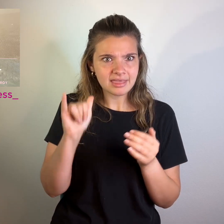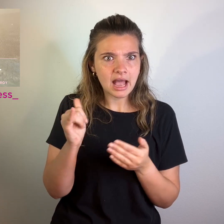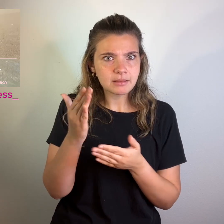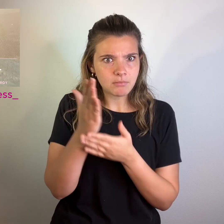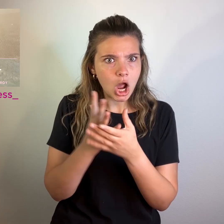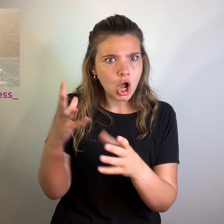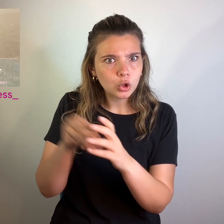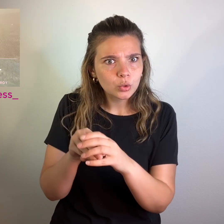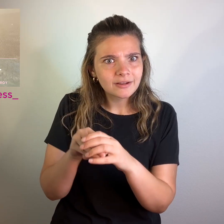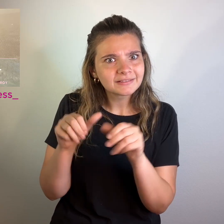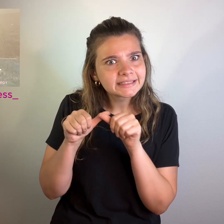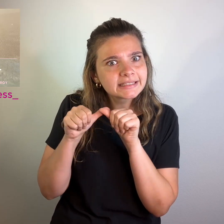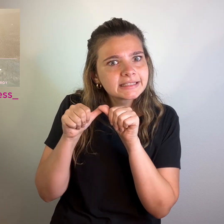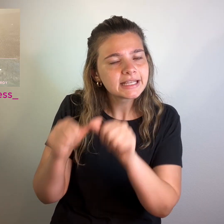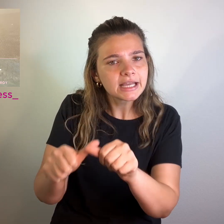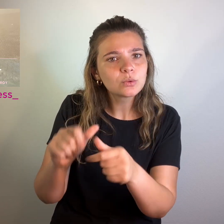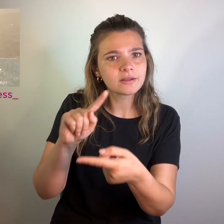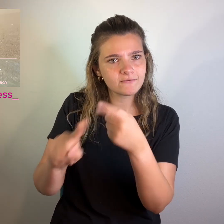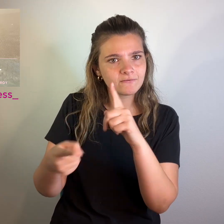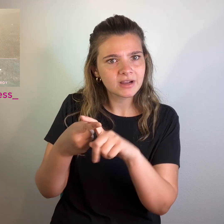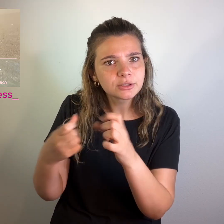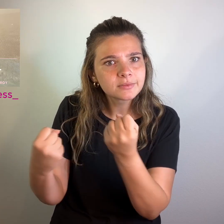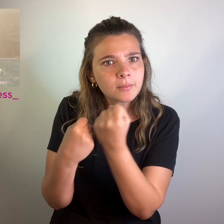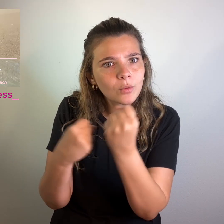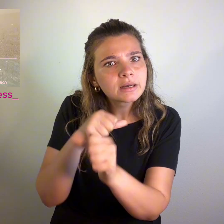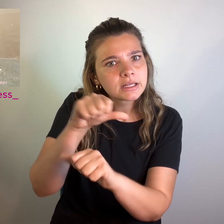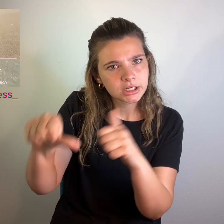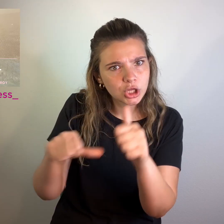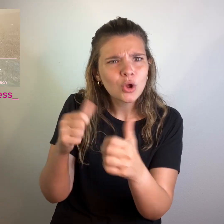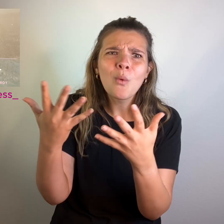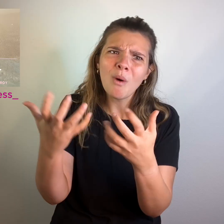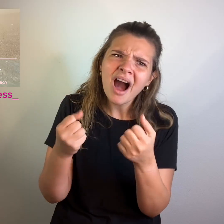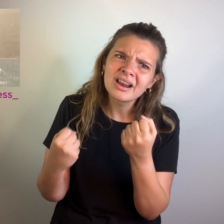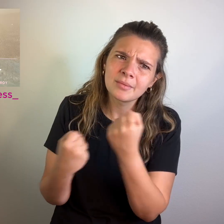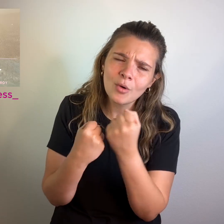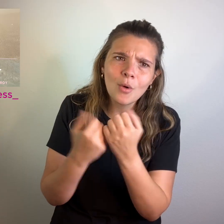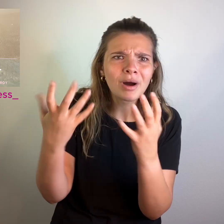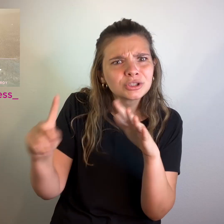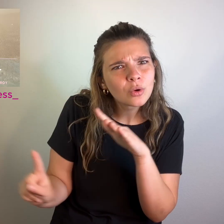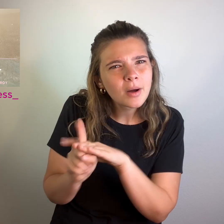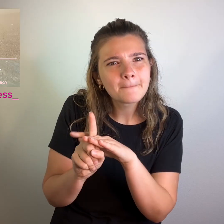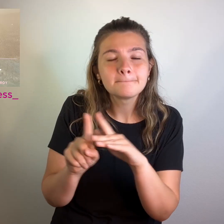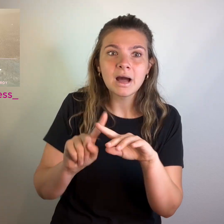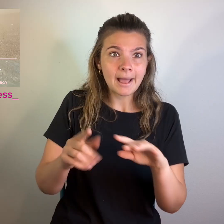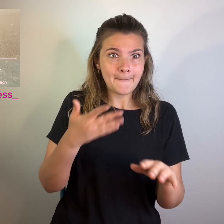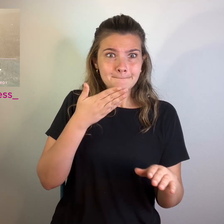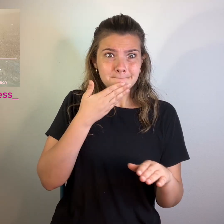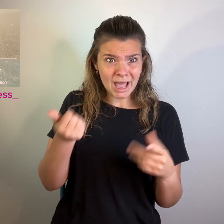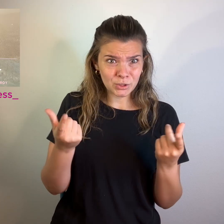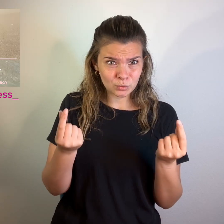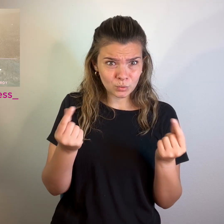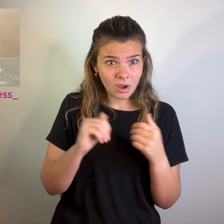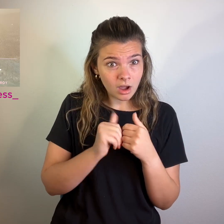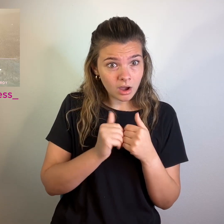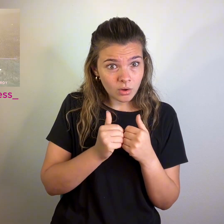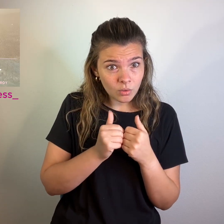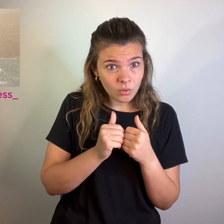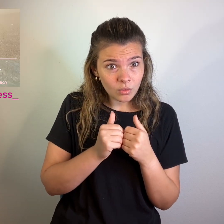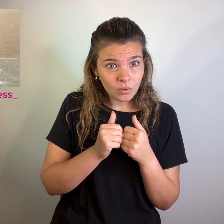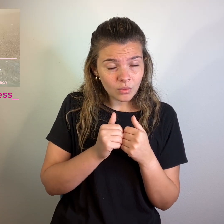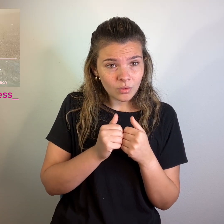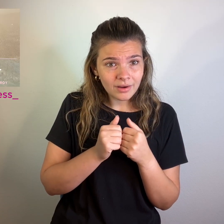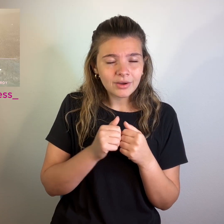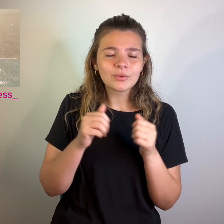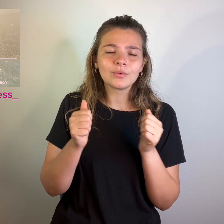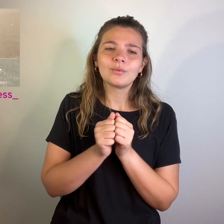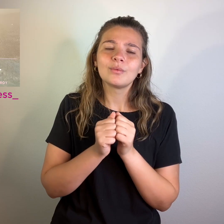watering friendships. We always want to show up for the people that we love, but one of the best ways that you can show up for them is loving